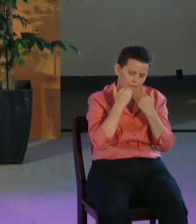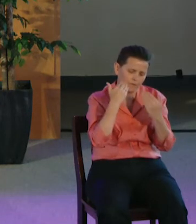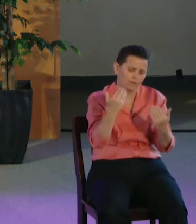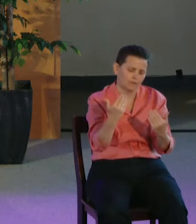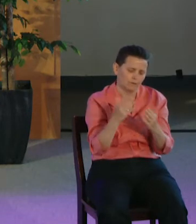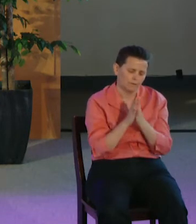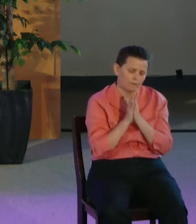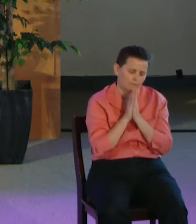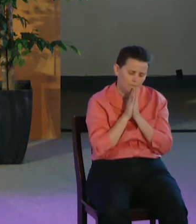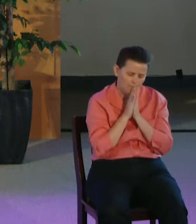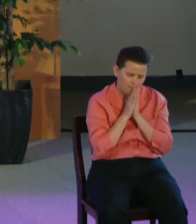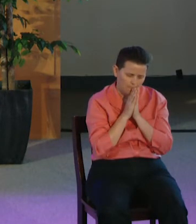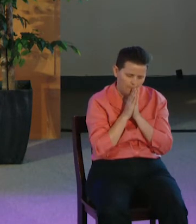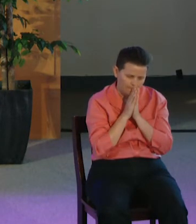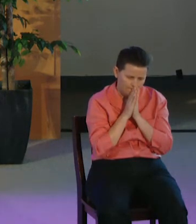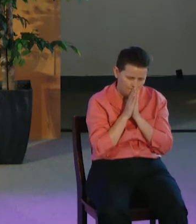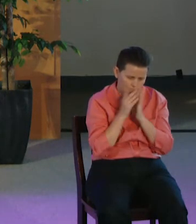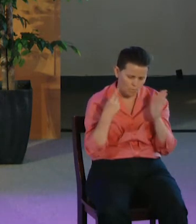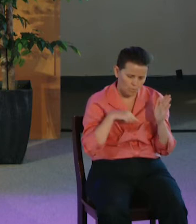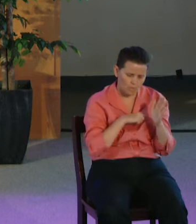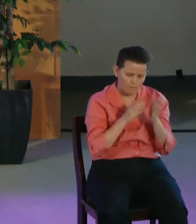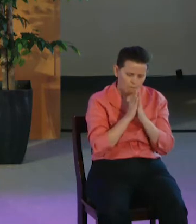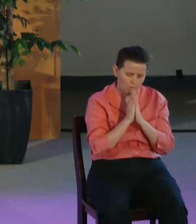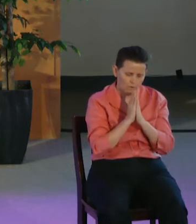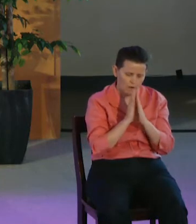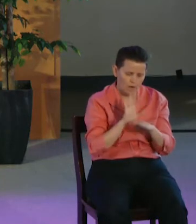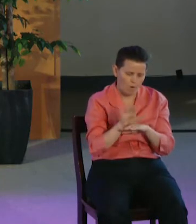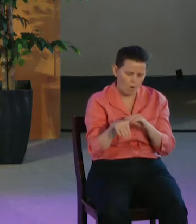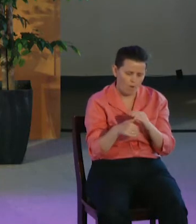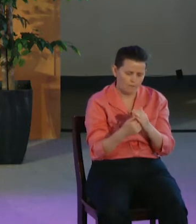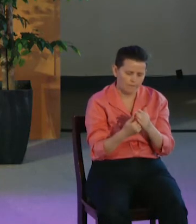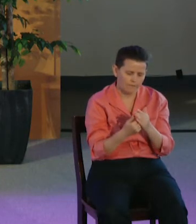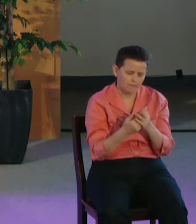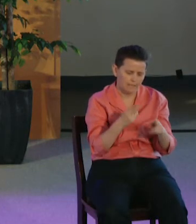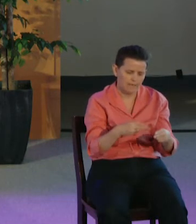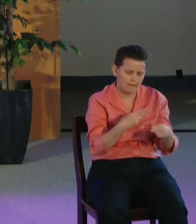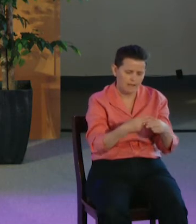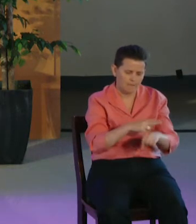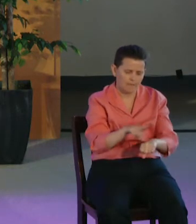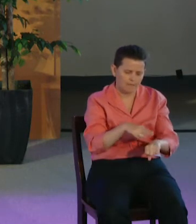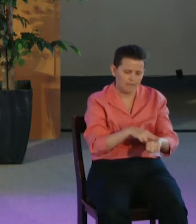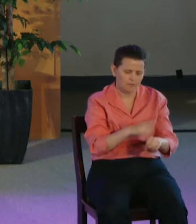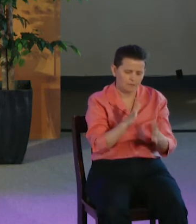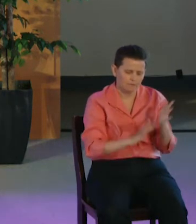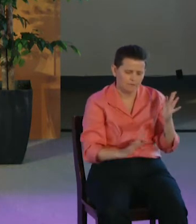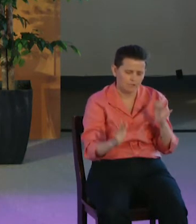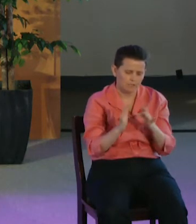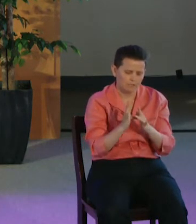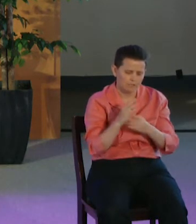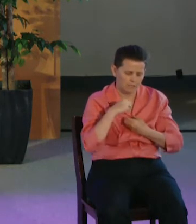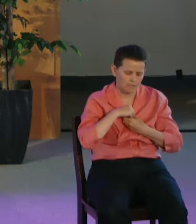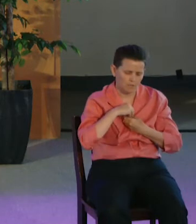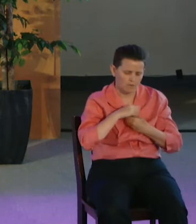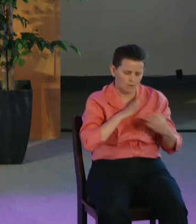you. We pray all of these things and more in the name and the nature of Jesus, the indwelling